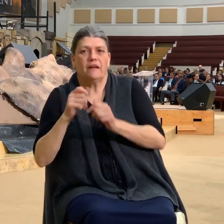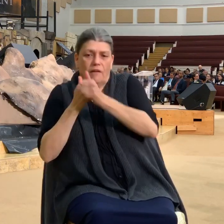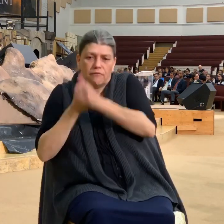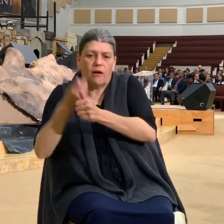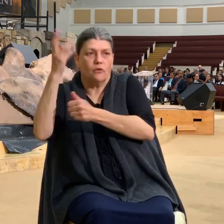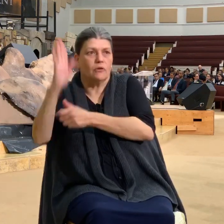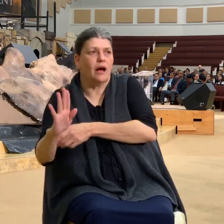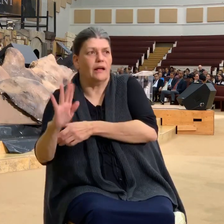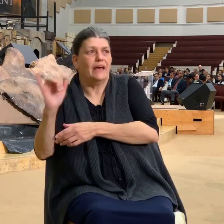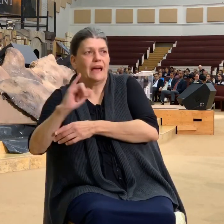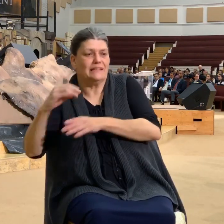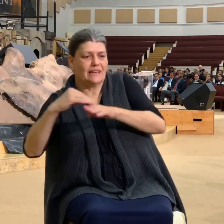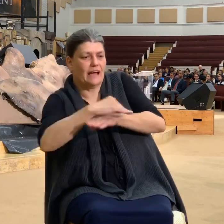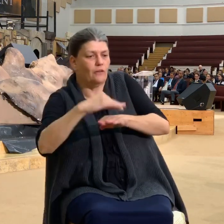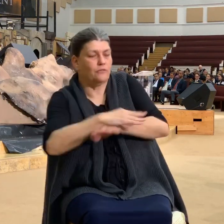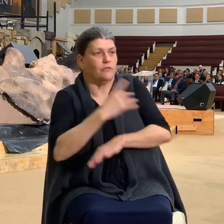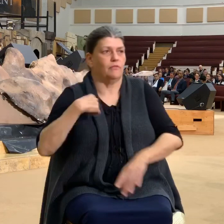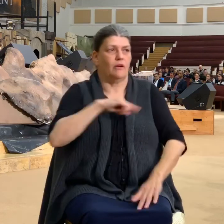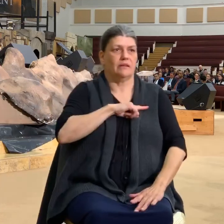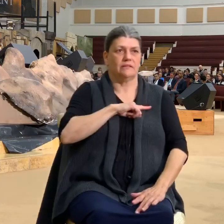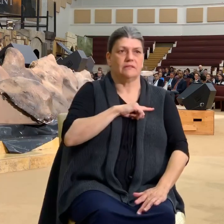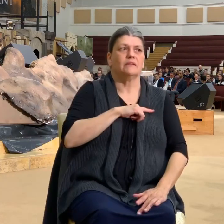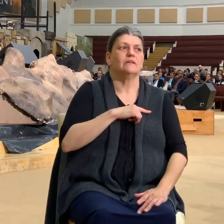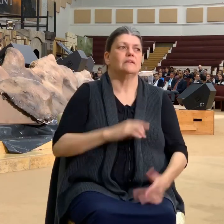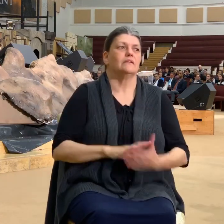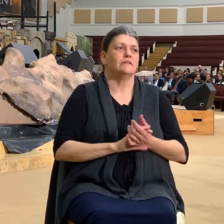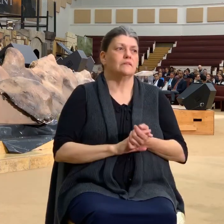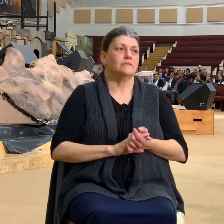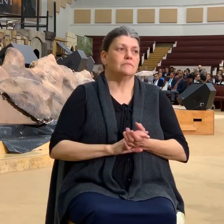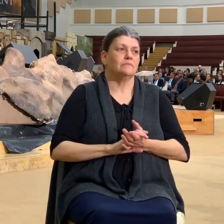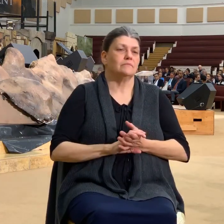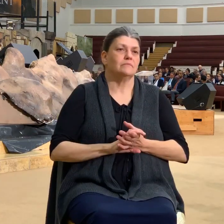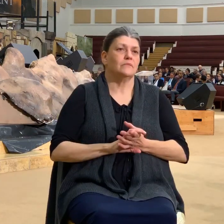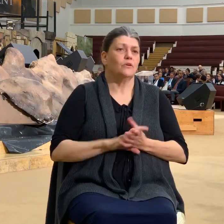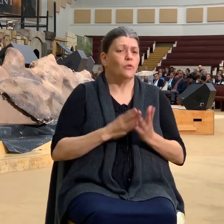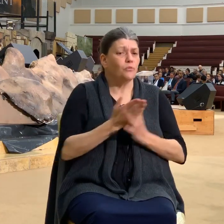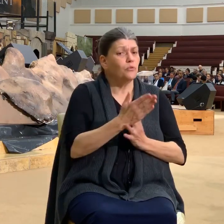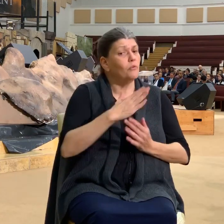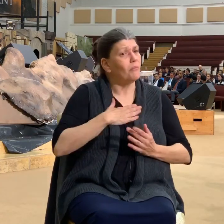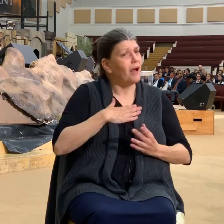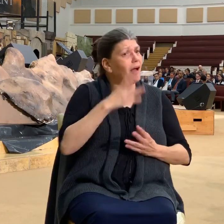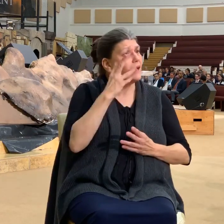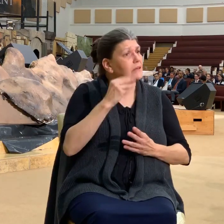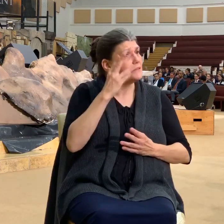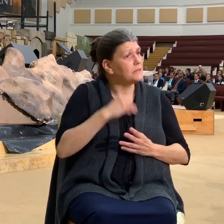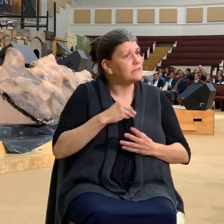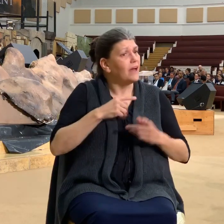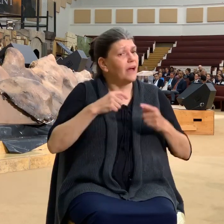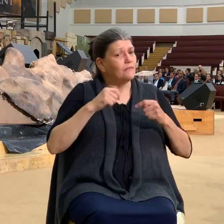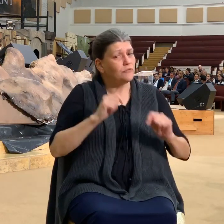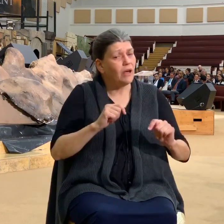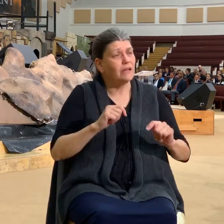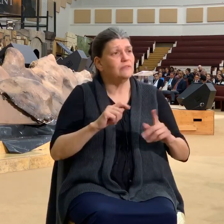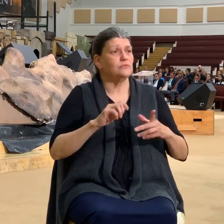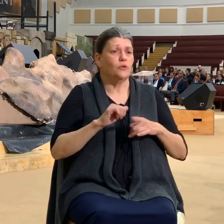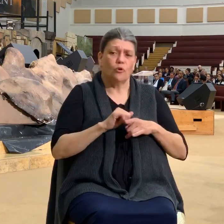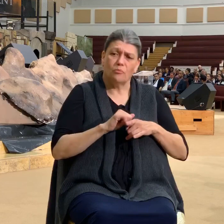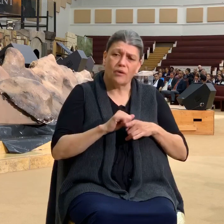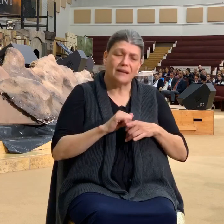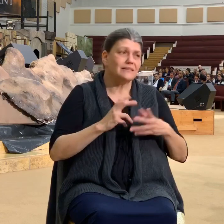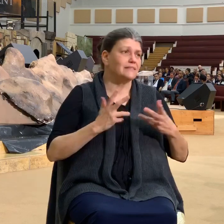counsel as a voice from God. Now, throughout my experience, I have tried to practice